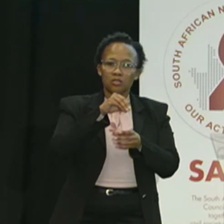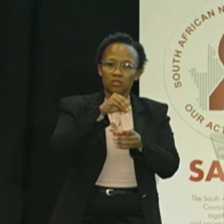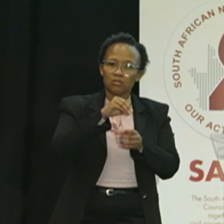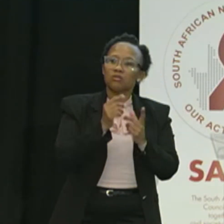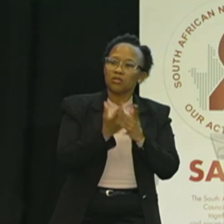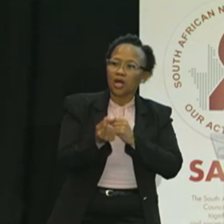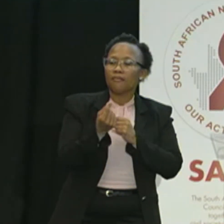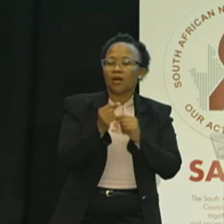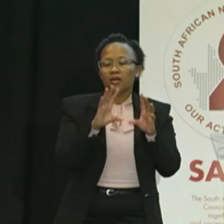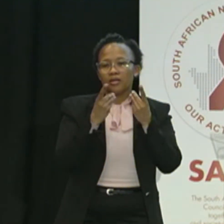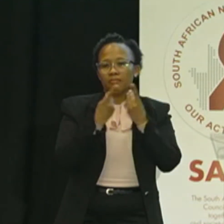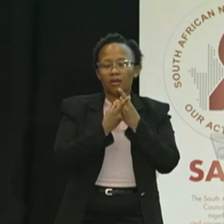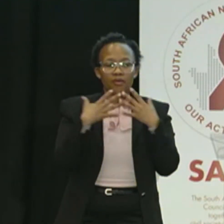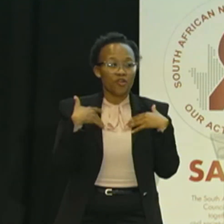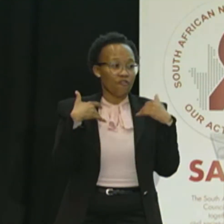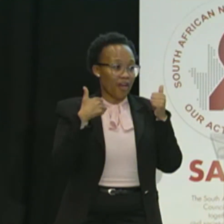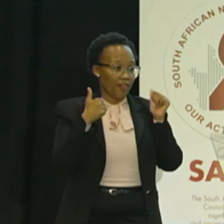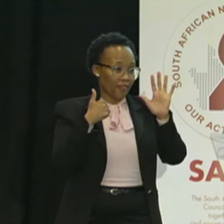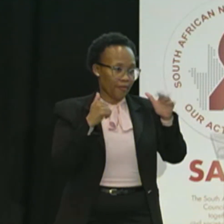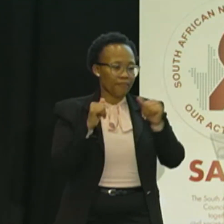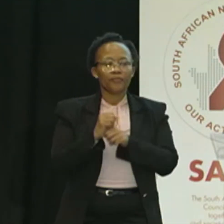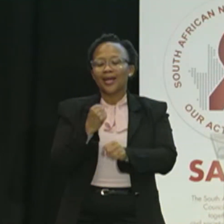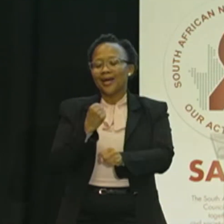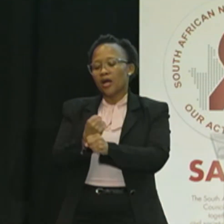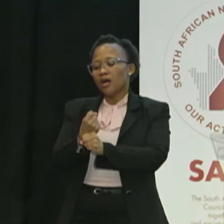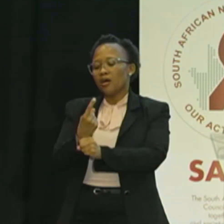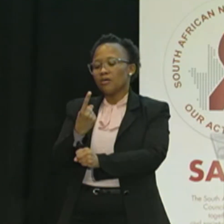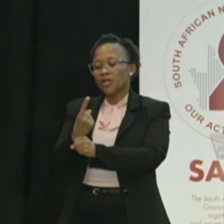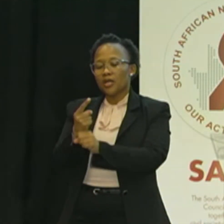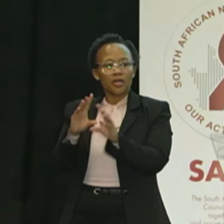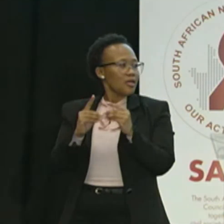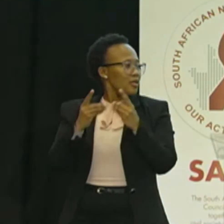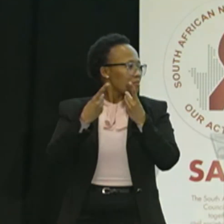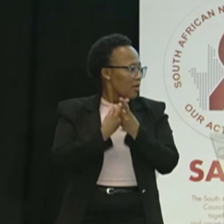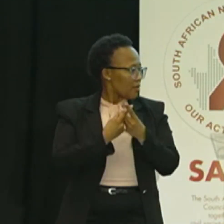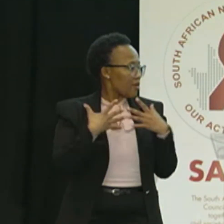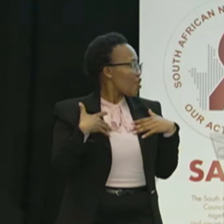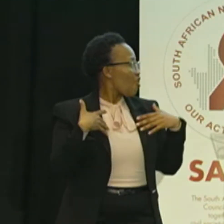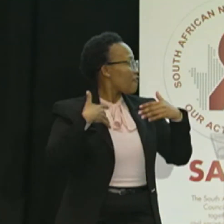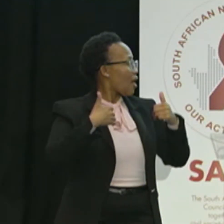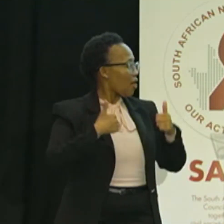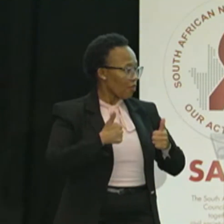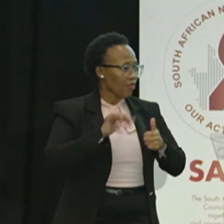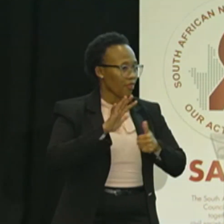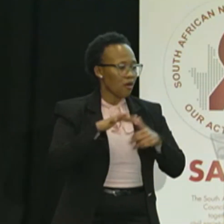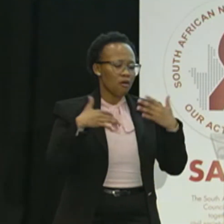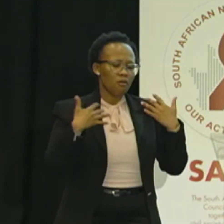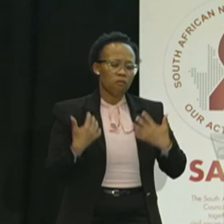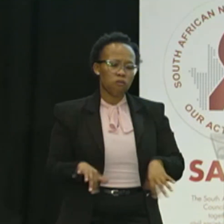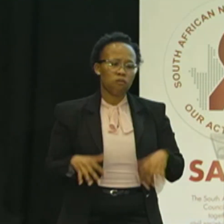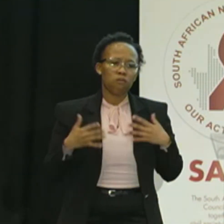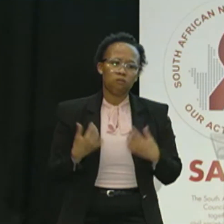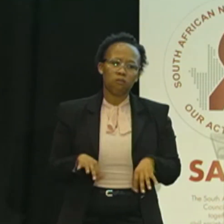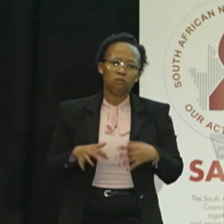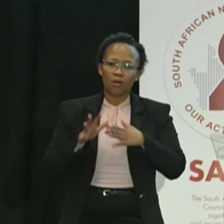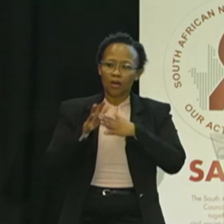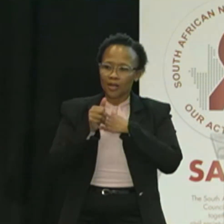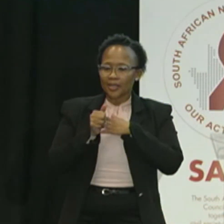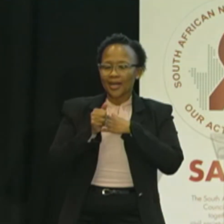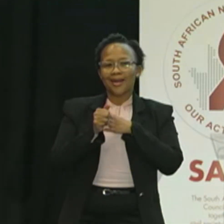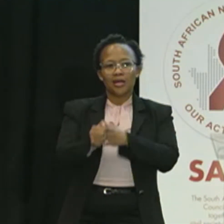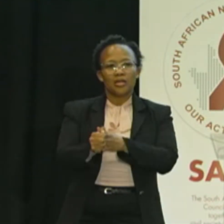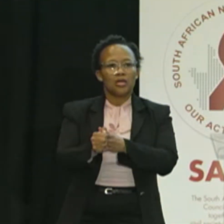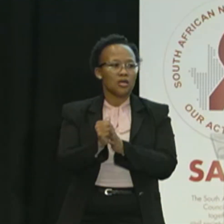to congratulate Gauteng Department of Health that have really led in the way in